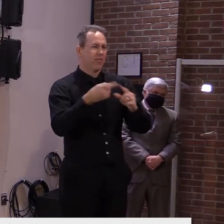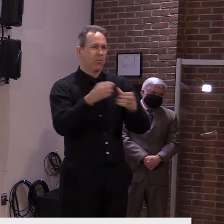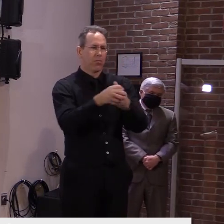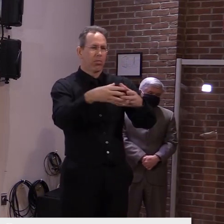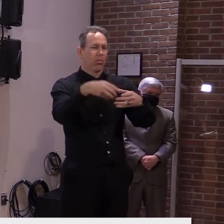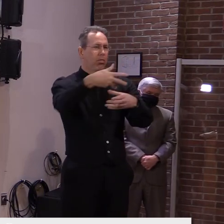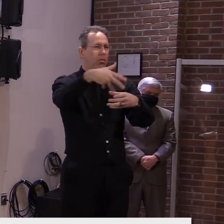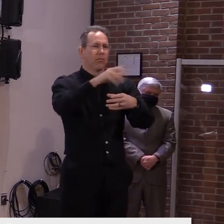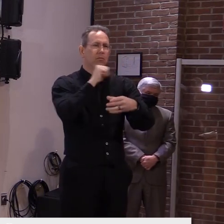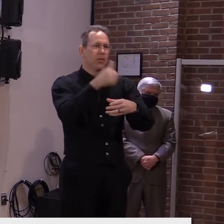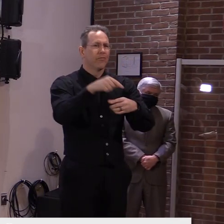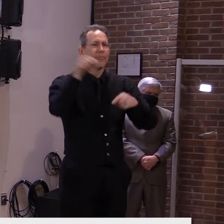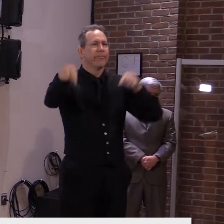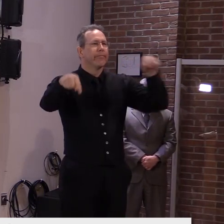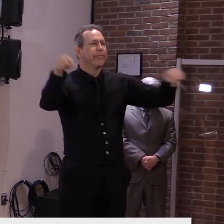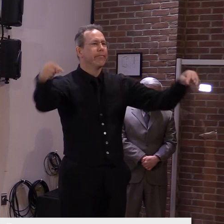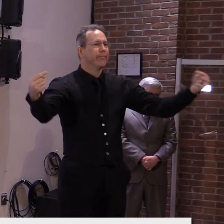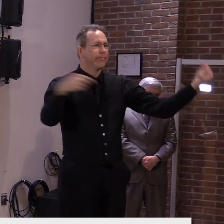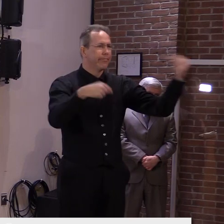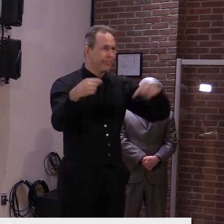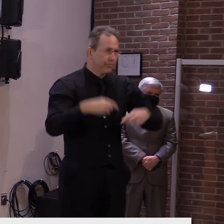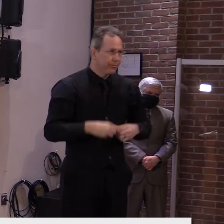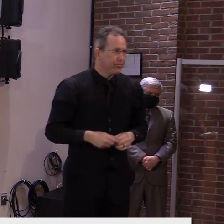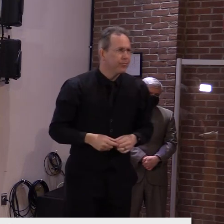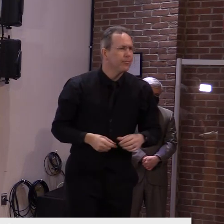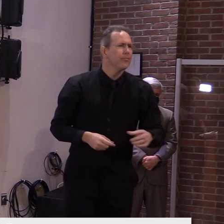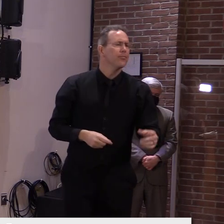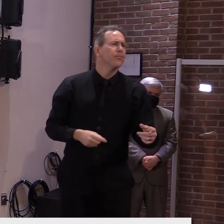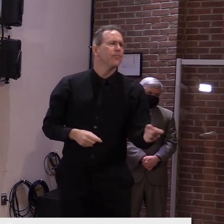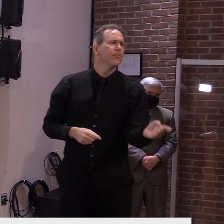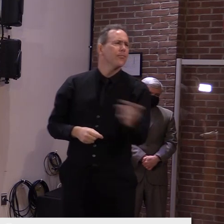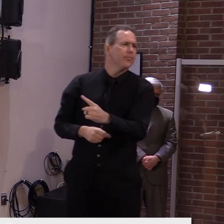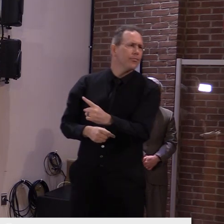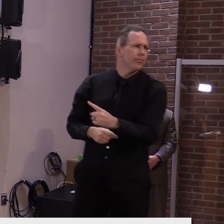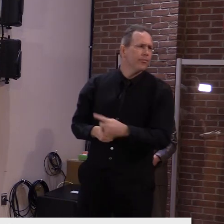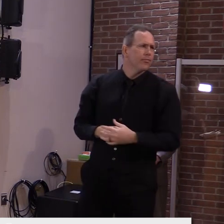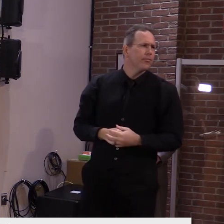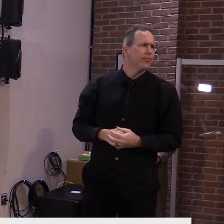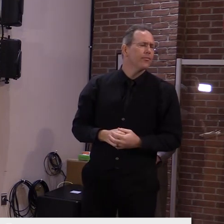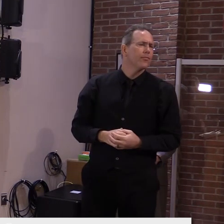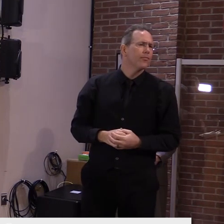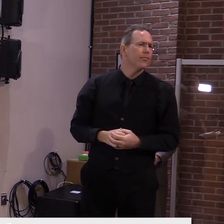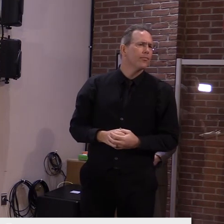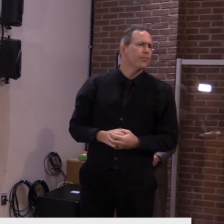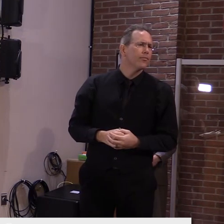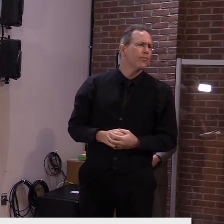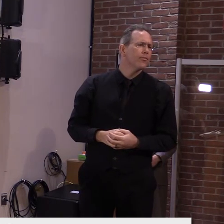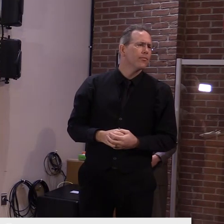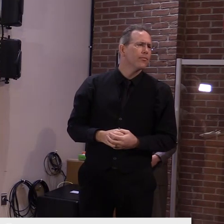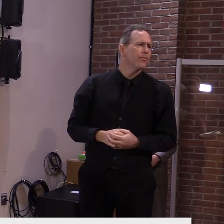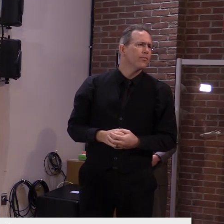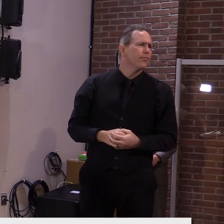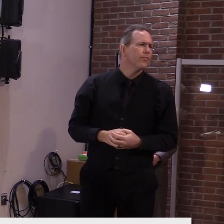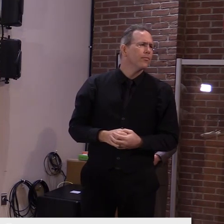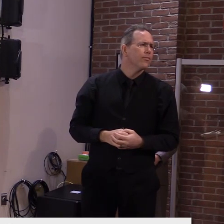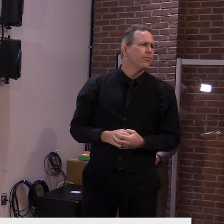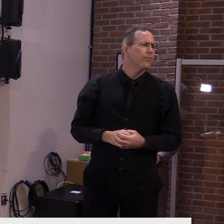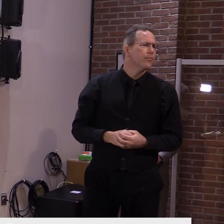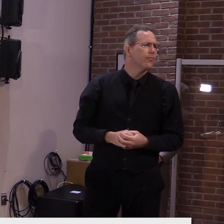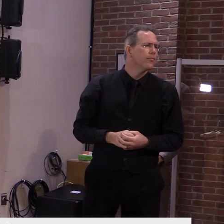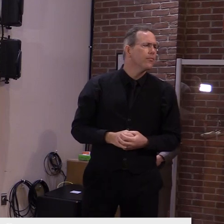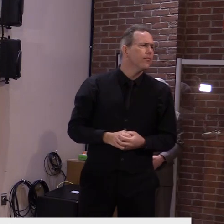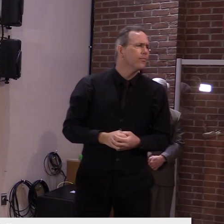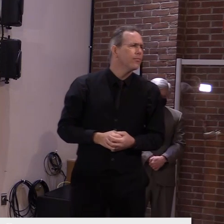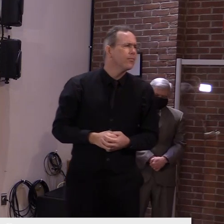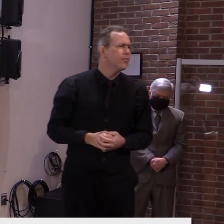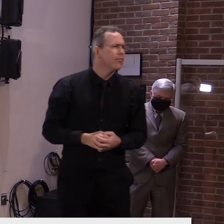Thank you. Can I just return to last week's report about testing in Bromley when 8 out of 237